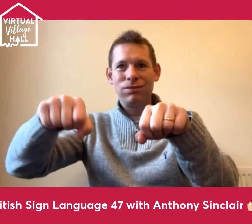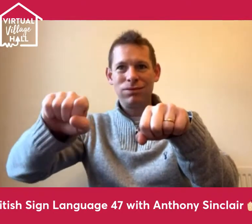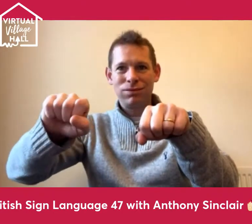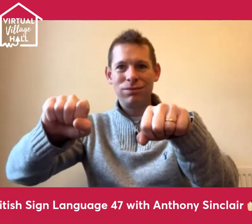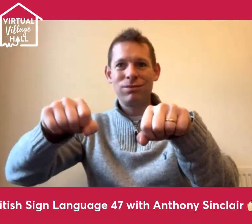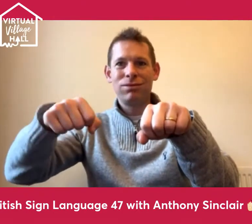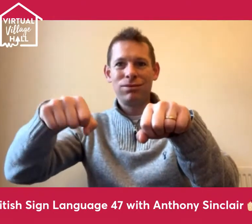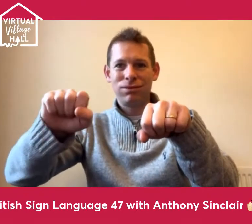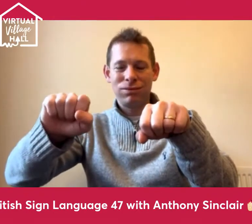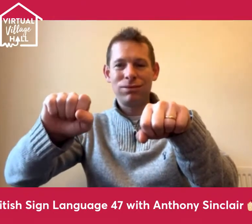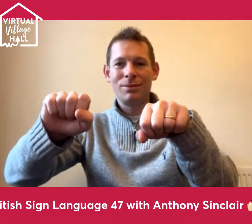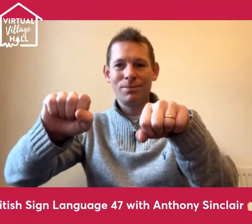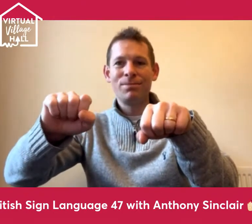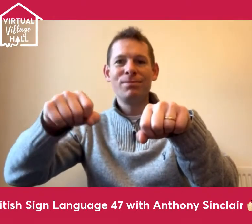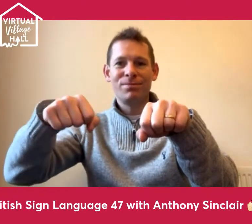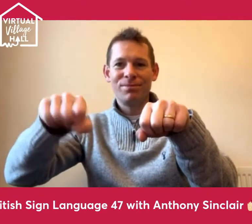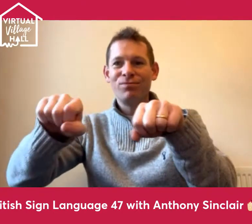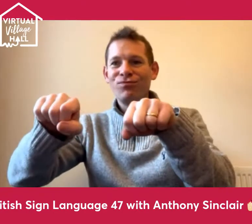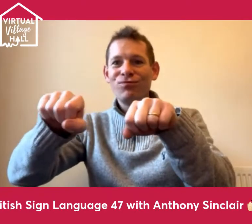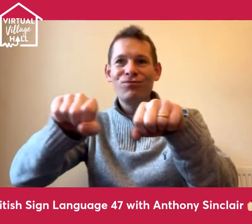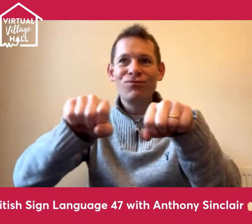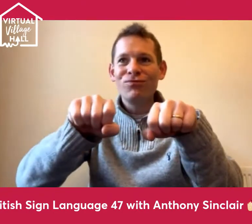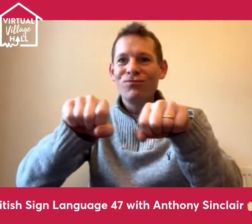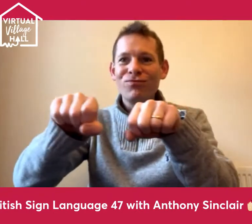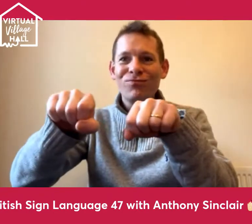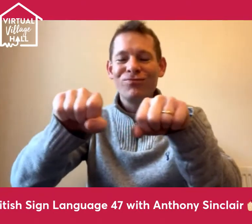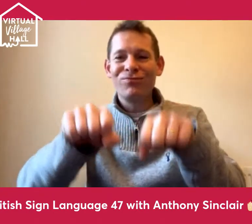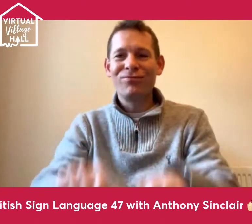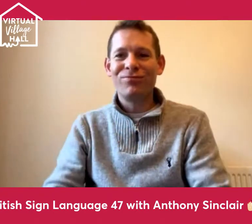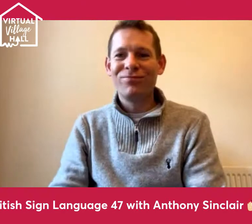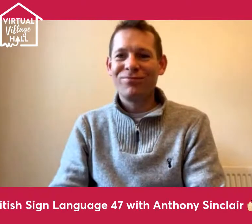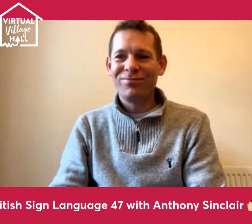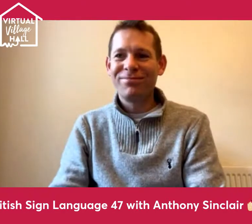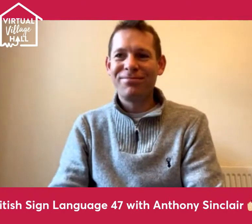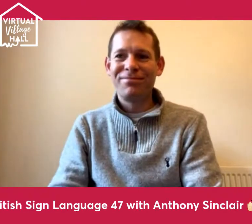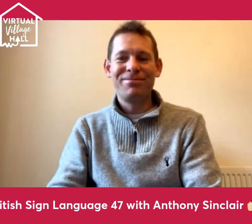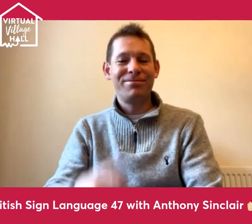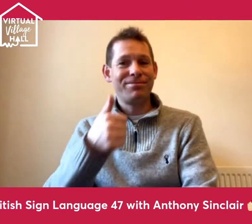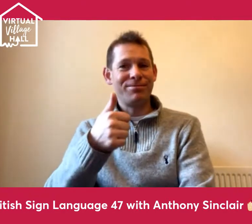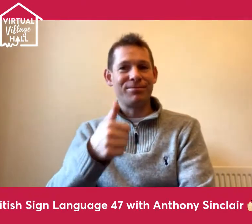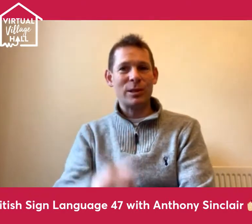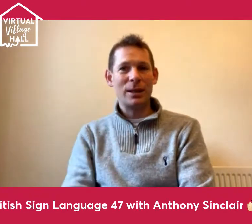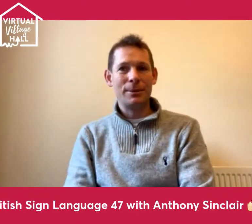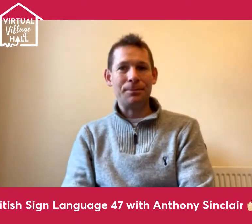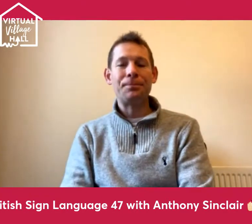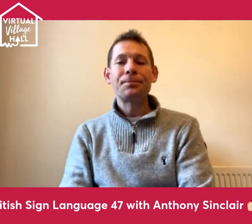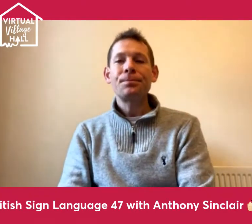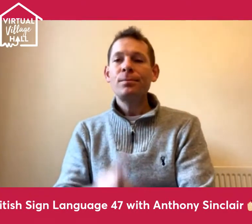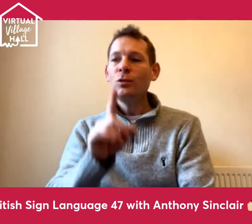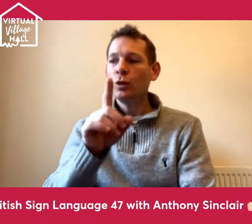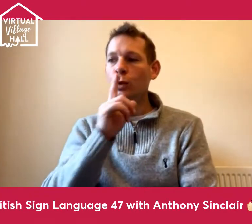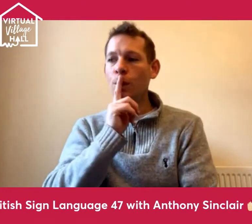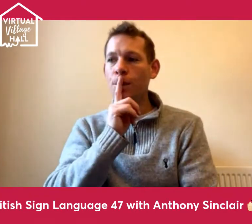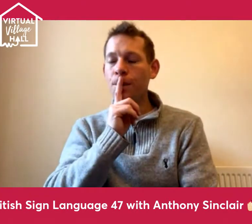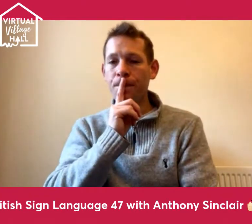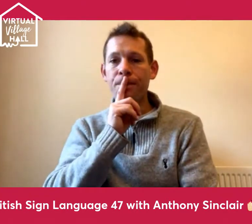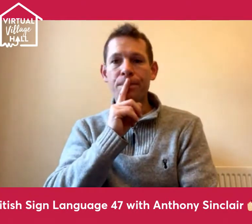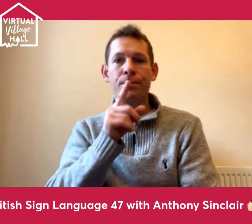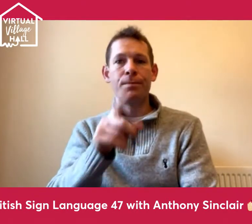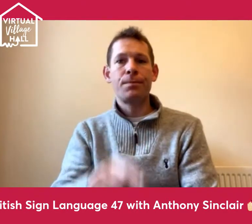So you can see there that that hand movement signifies the controls of the mobility scooter.